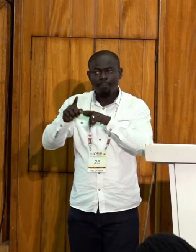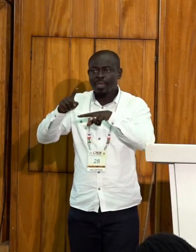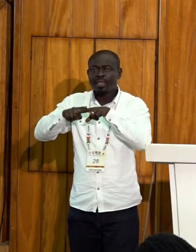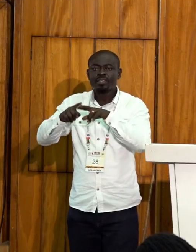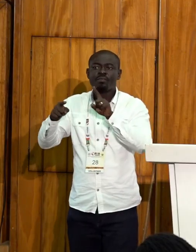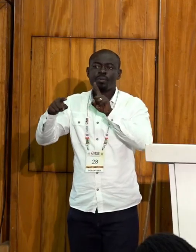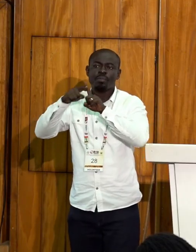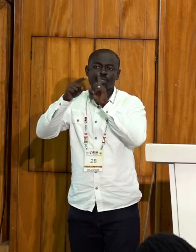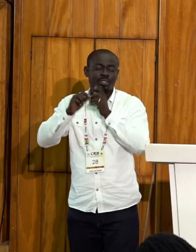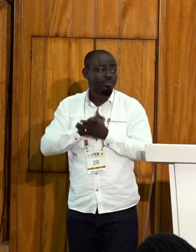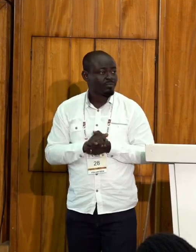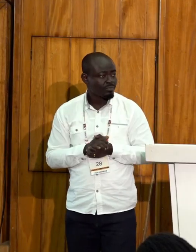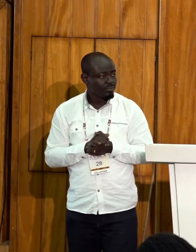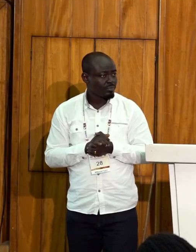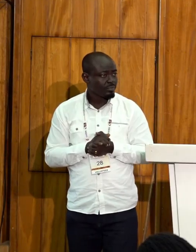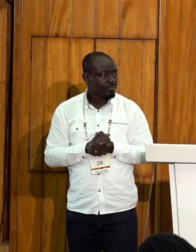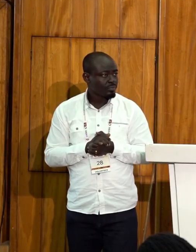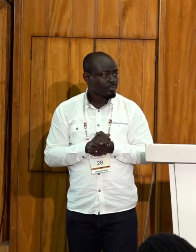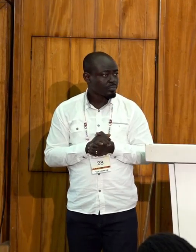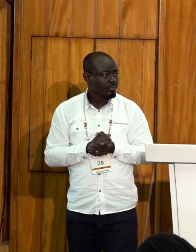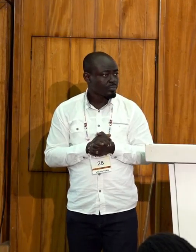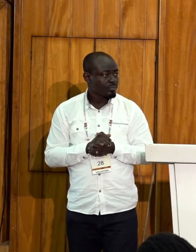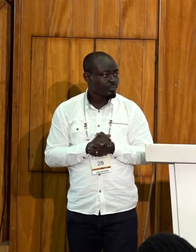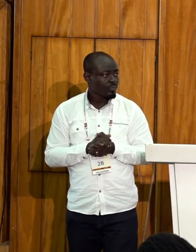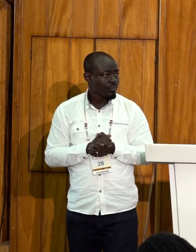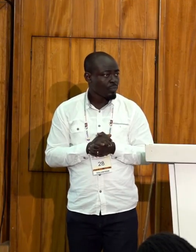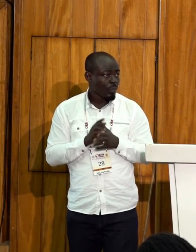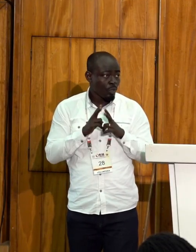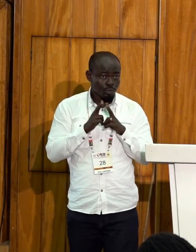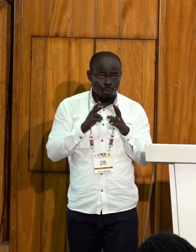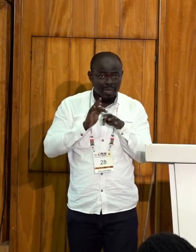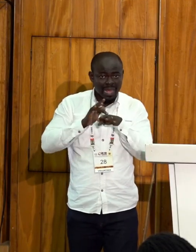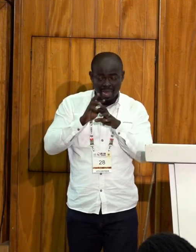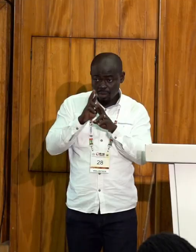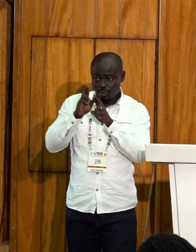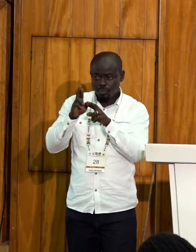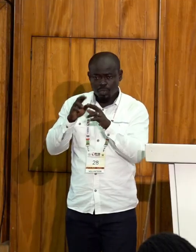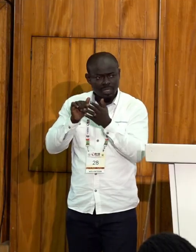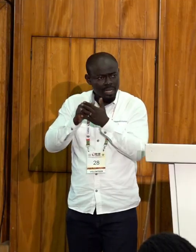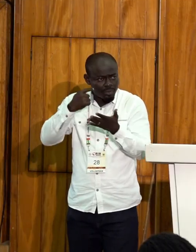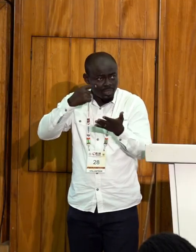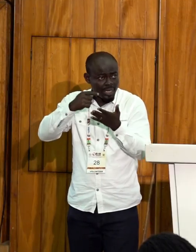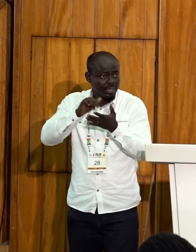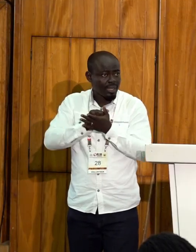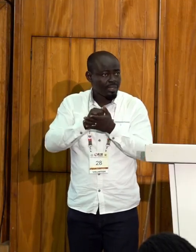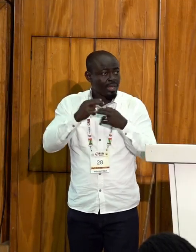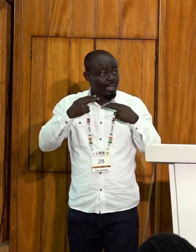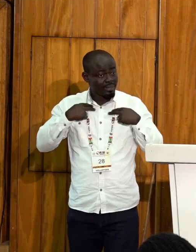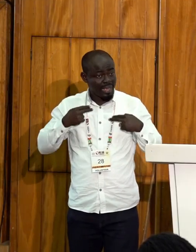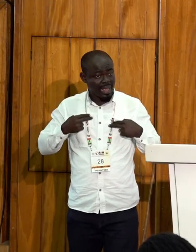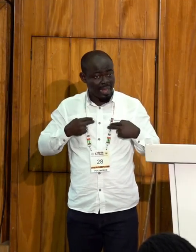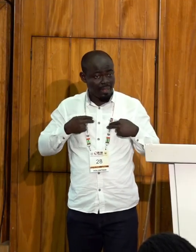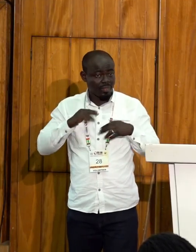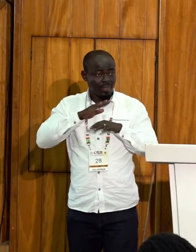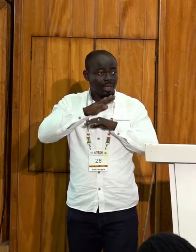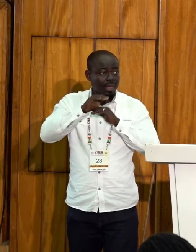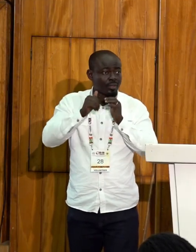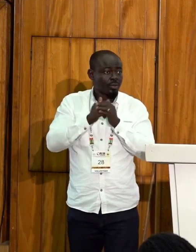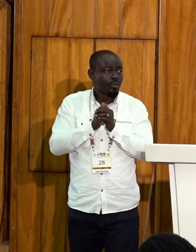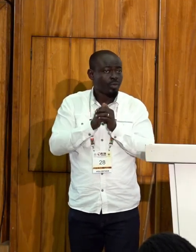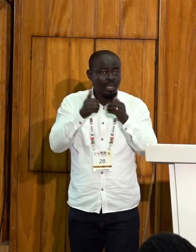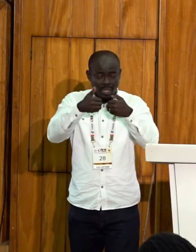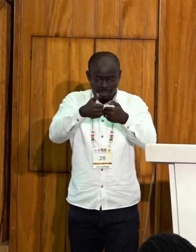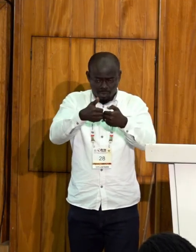positive. So the early response as we looked at health as a whole was to